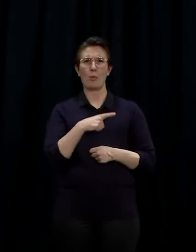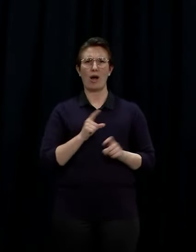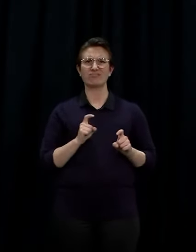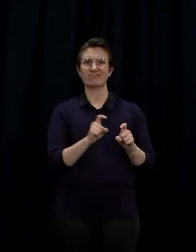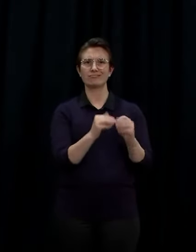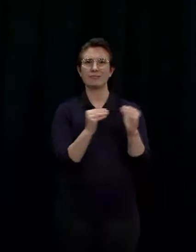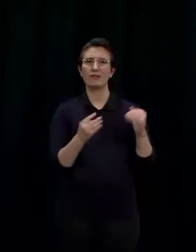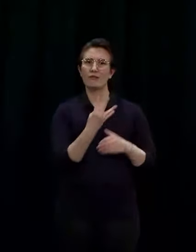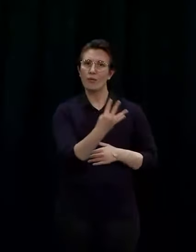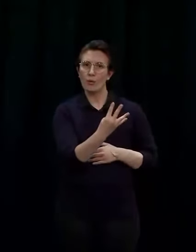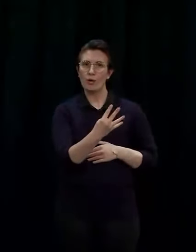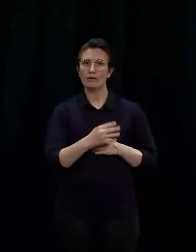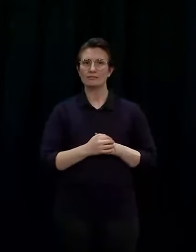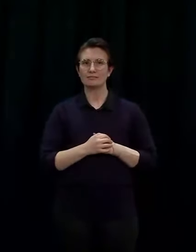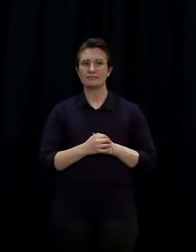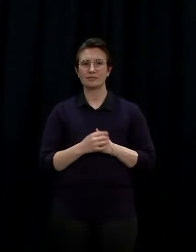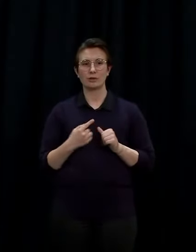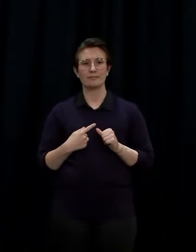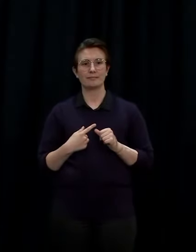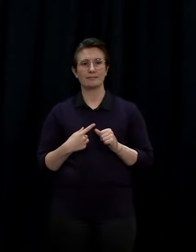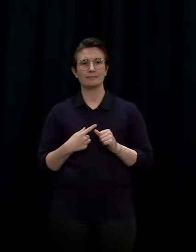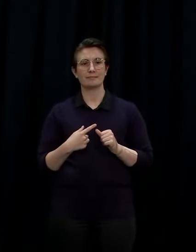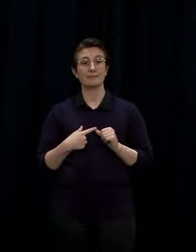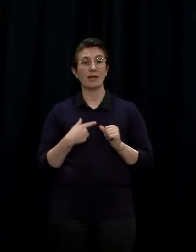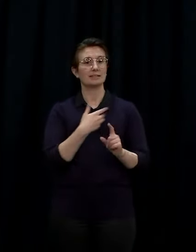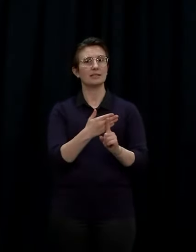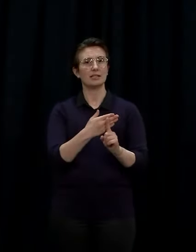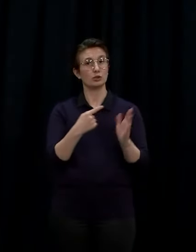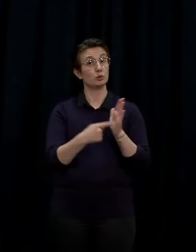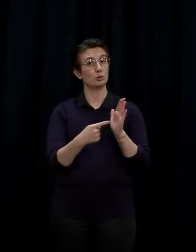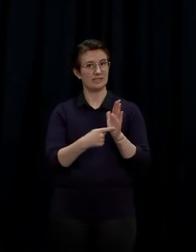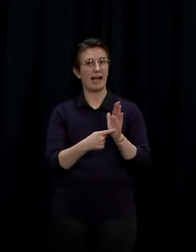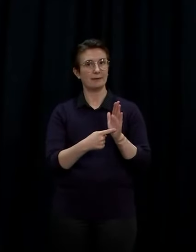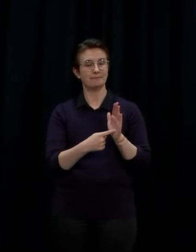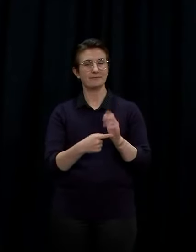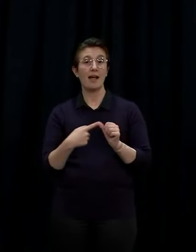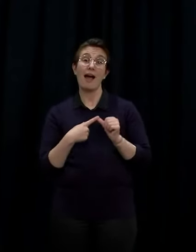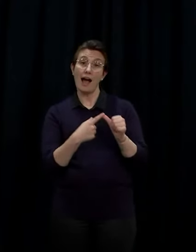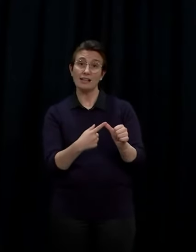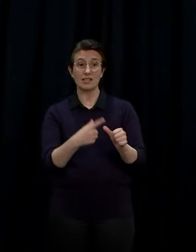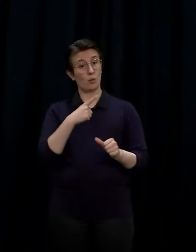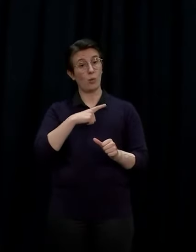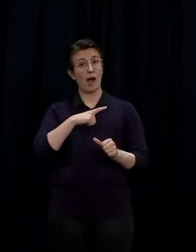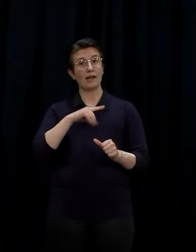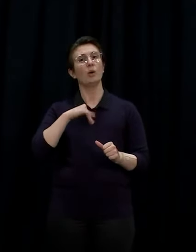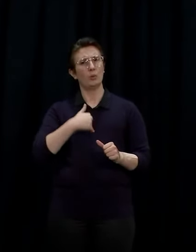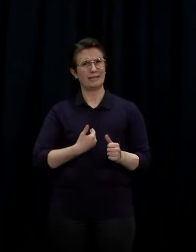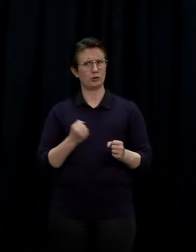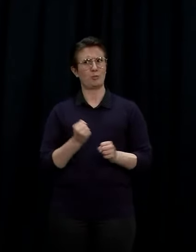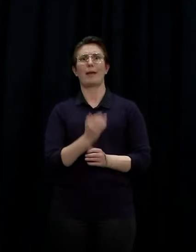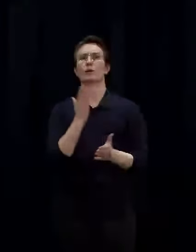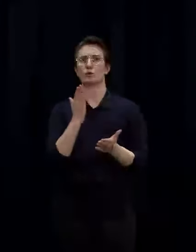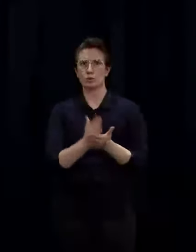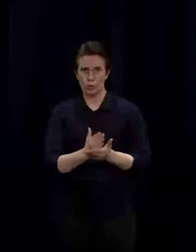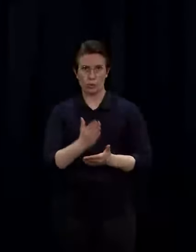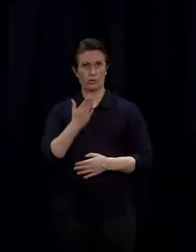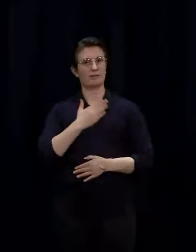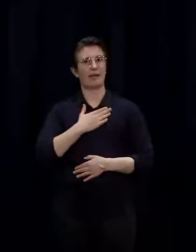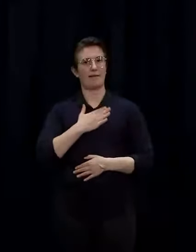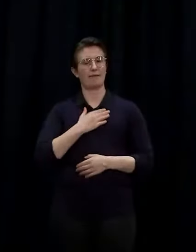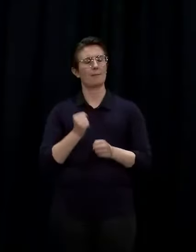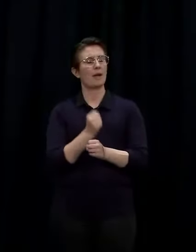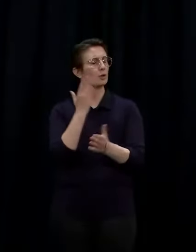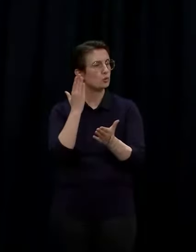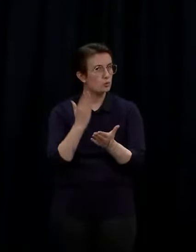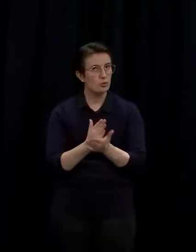confidence of an almost full 14-day cycle since our first case was discovered, especially given we had contacts across all parts of